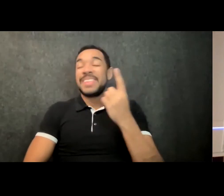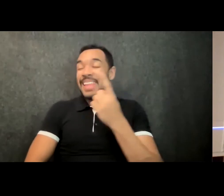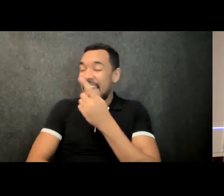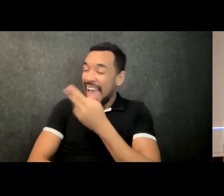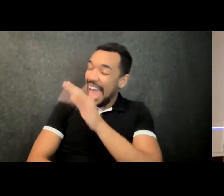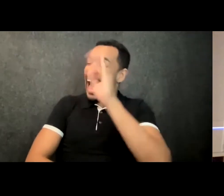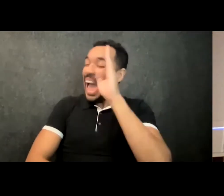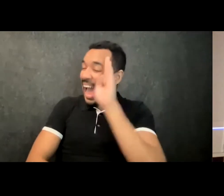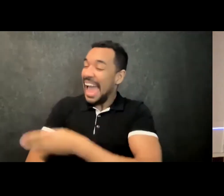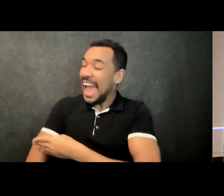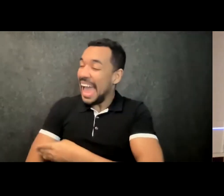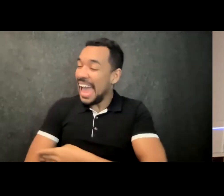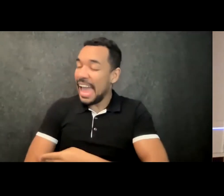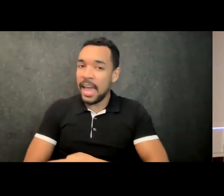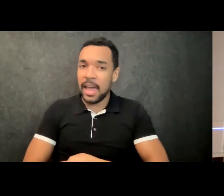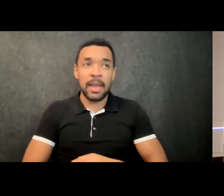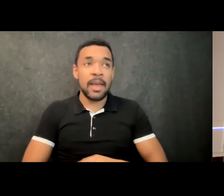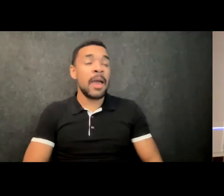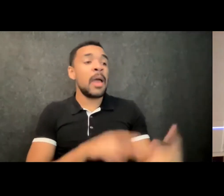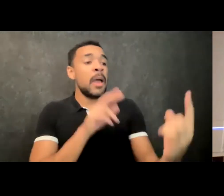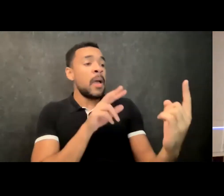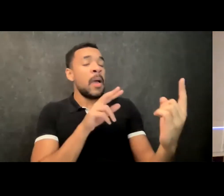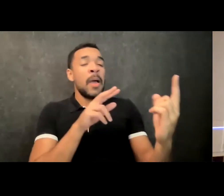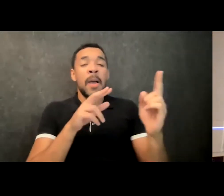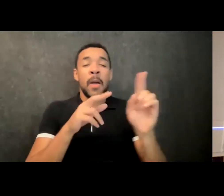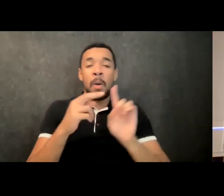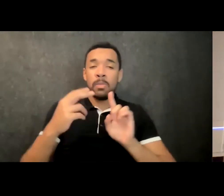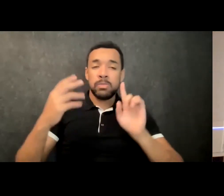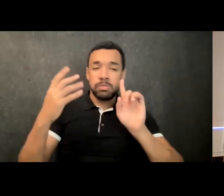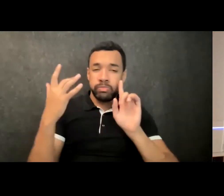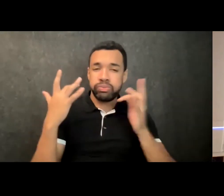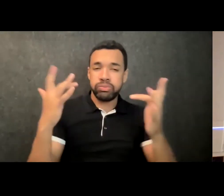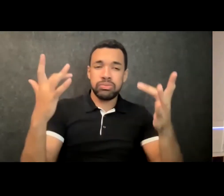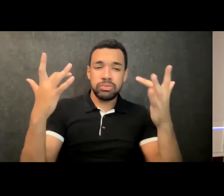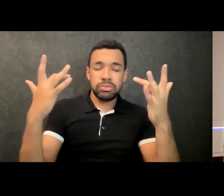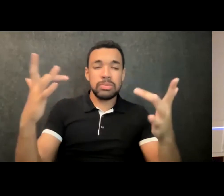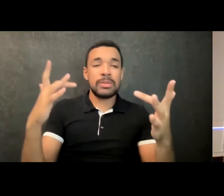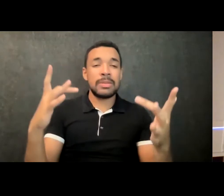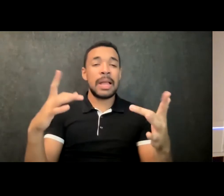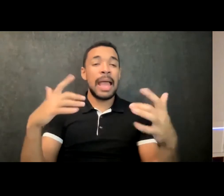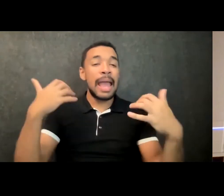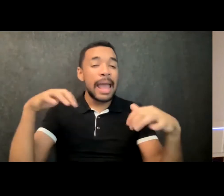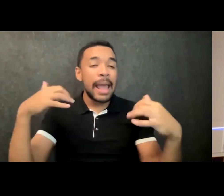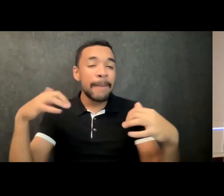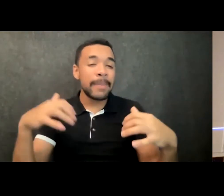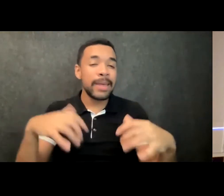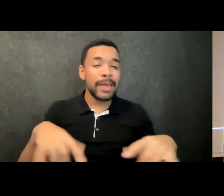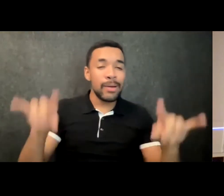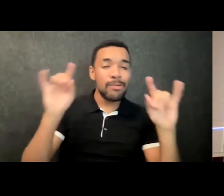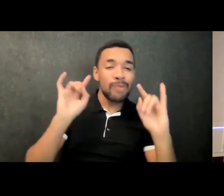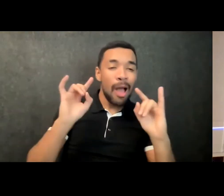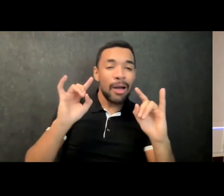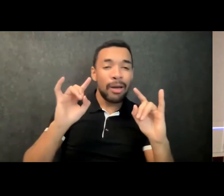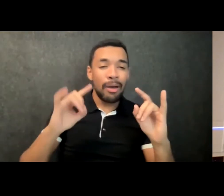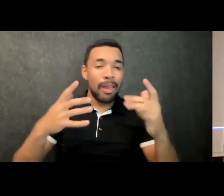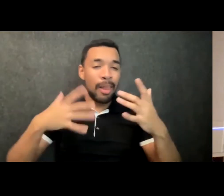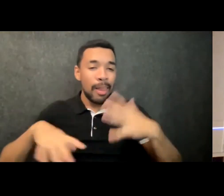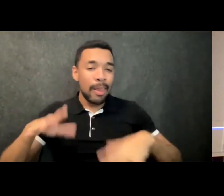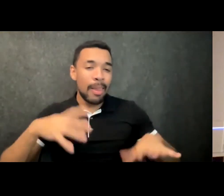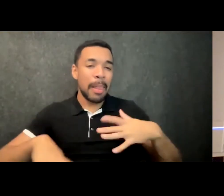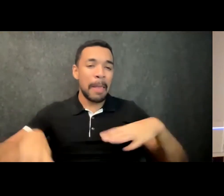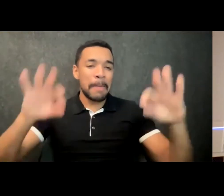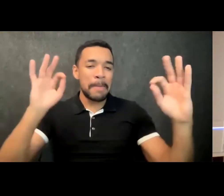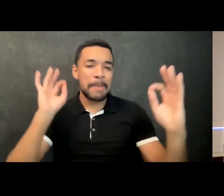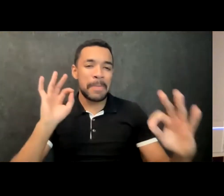the best outfits, sometimes a little hippie, sometimes a little rocker. Today, her hair was in a 70s blonde shag. She